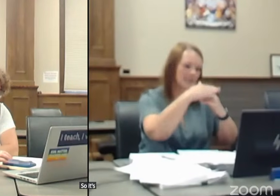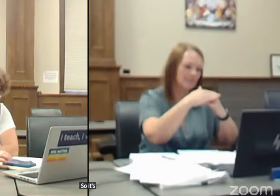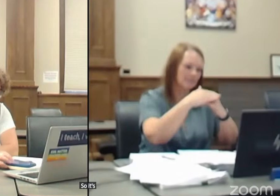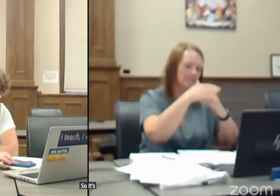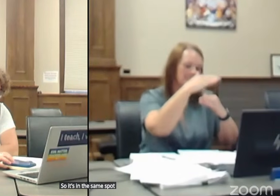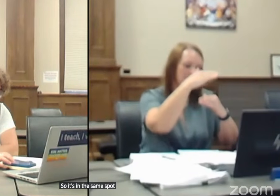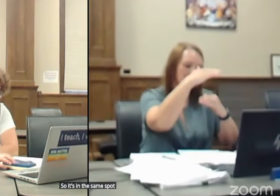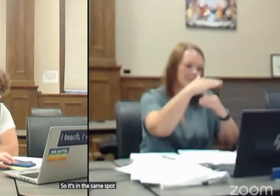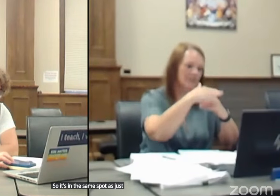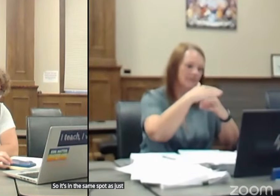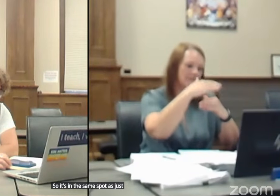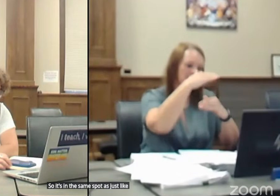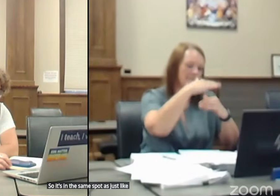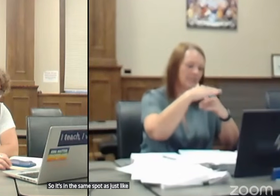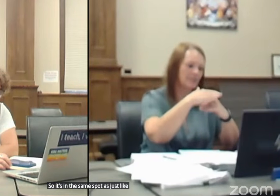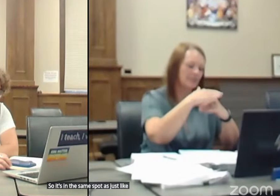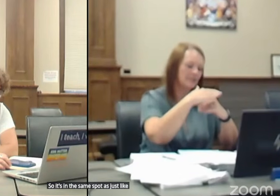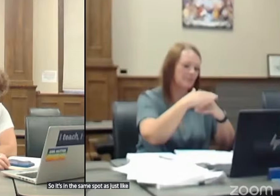just like